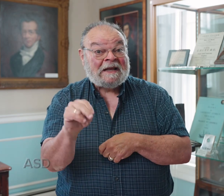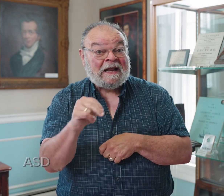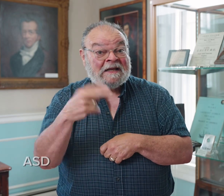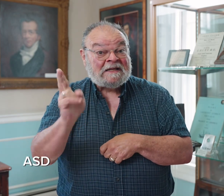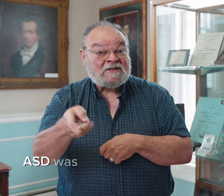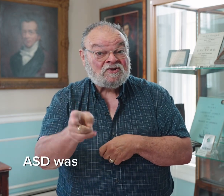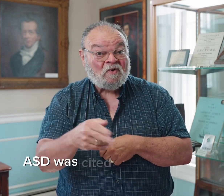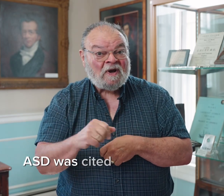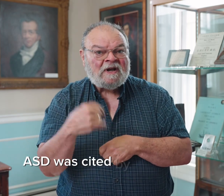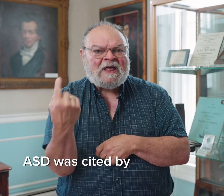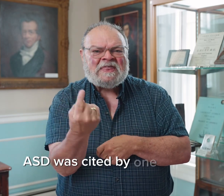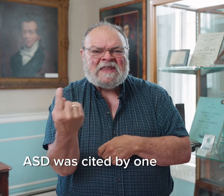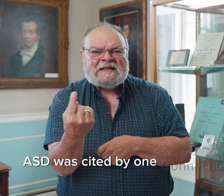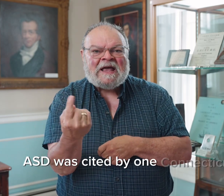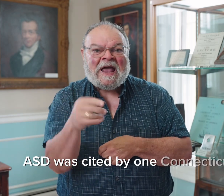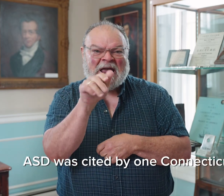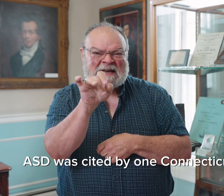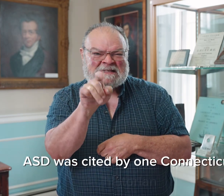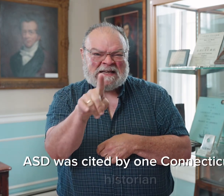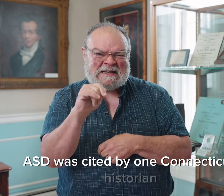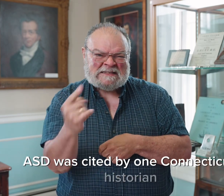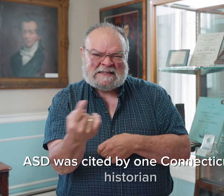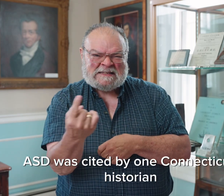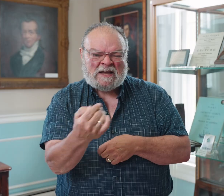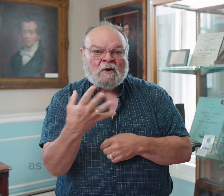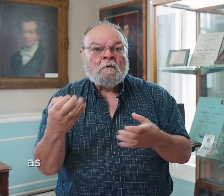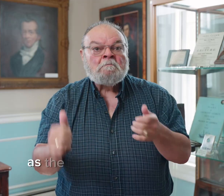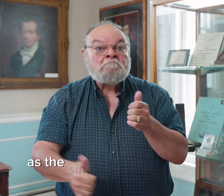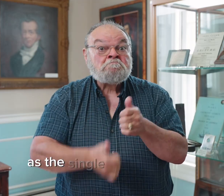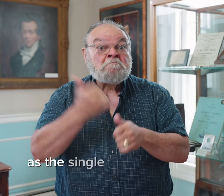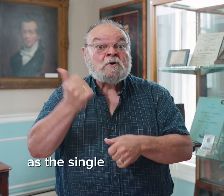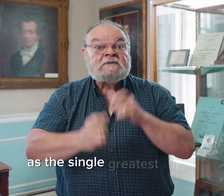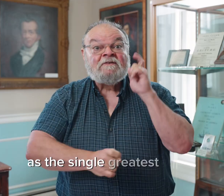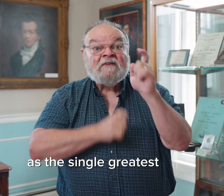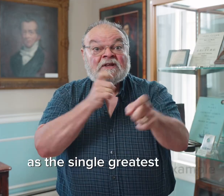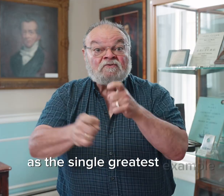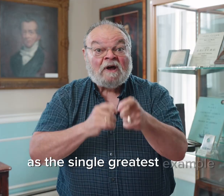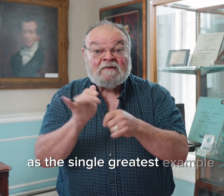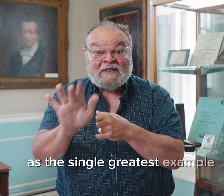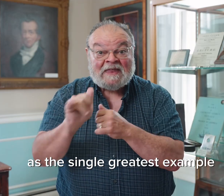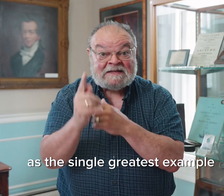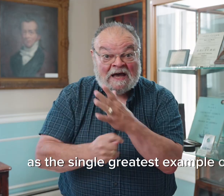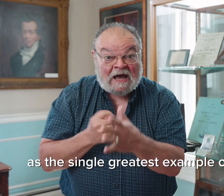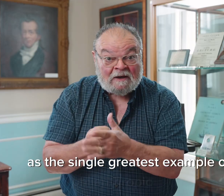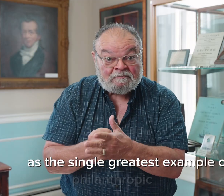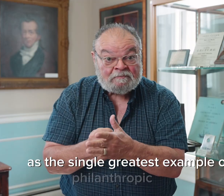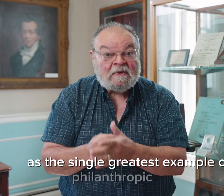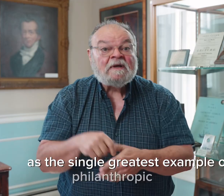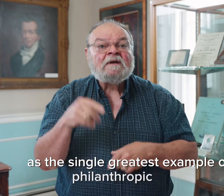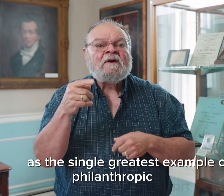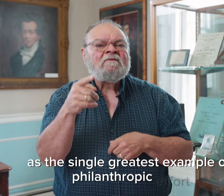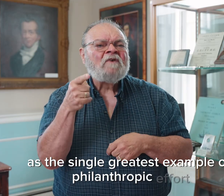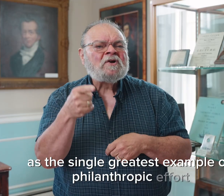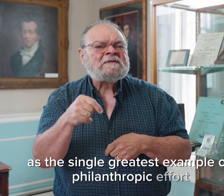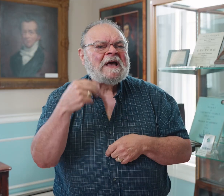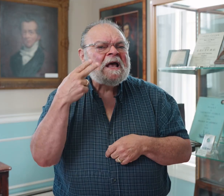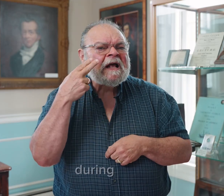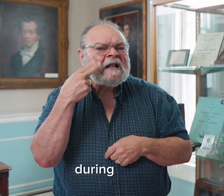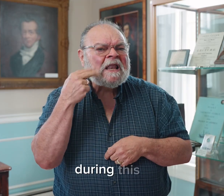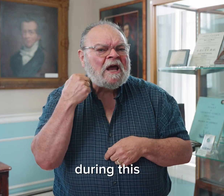ASD was cited by one Connecticut historian as the single greatest example of philanthropic effort during this